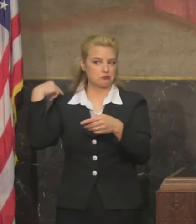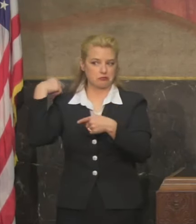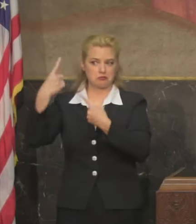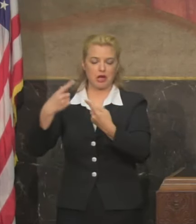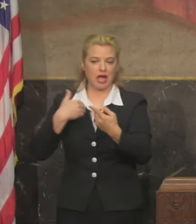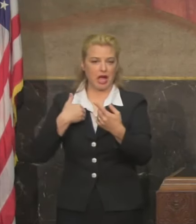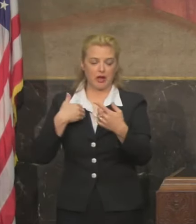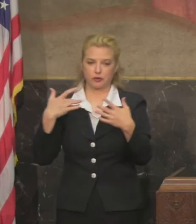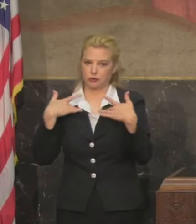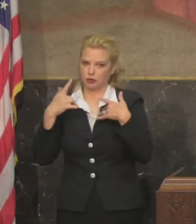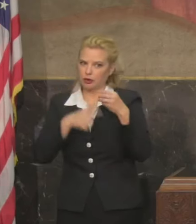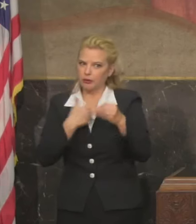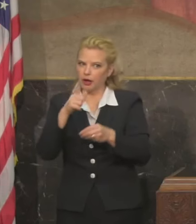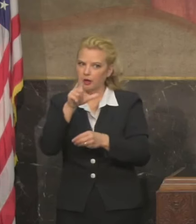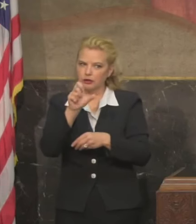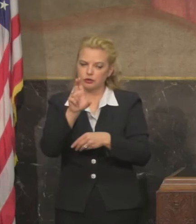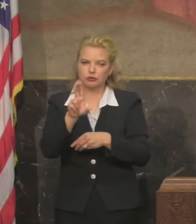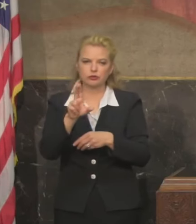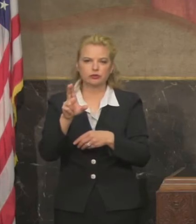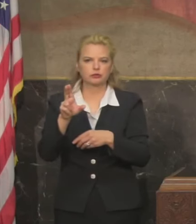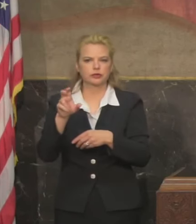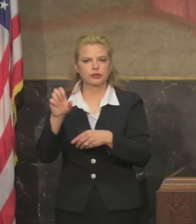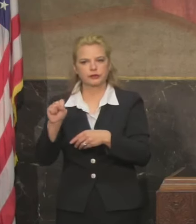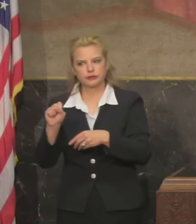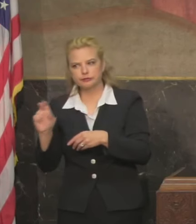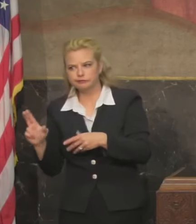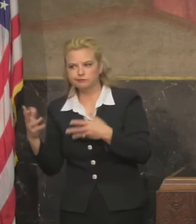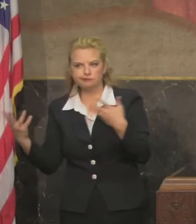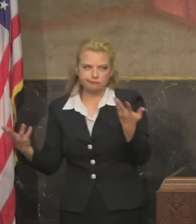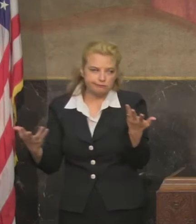over conditions at LSU, some buildings at